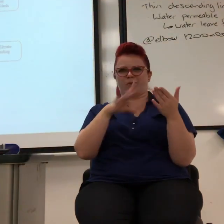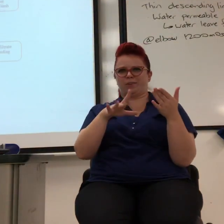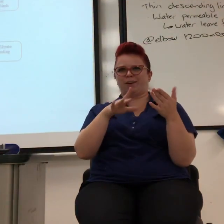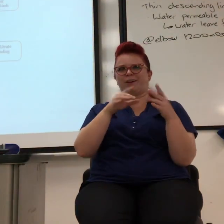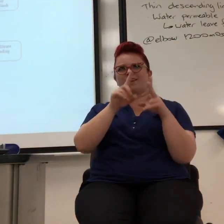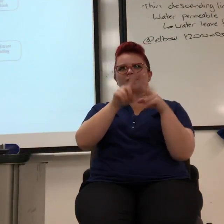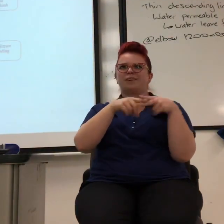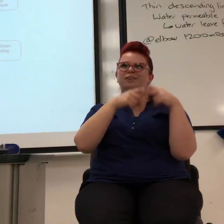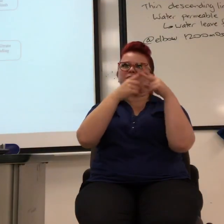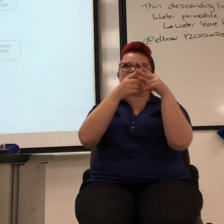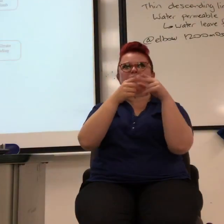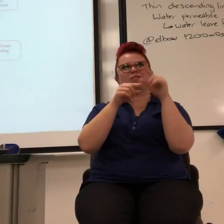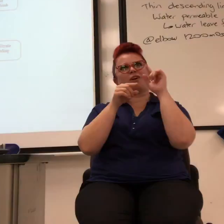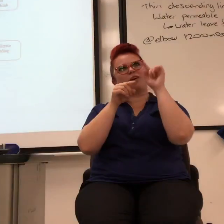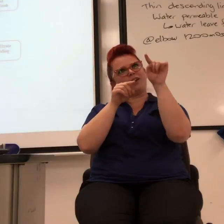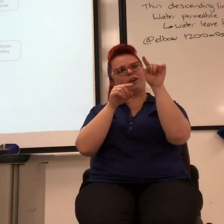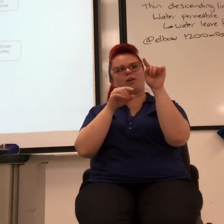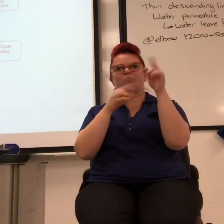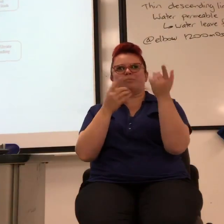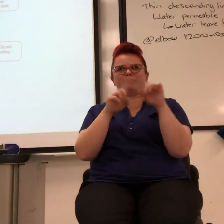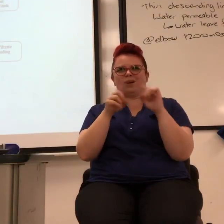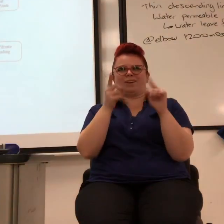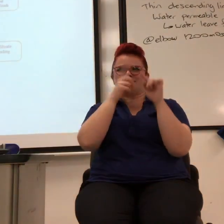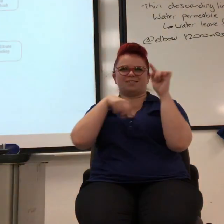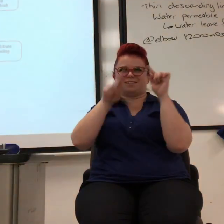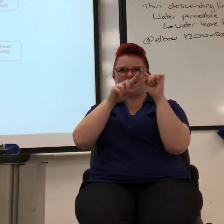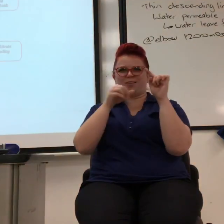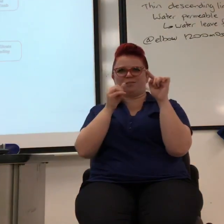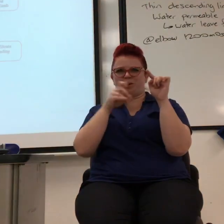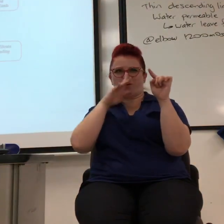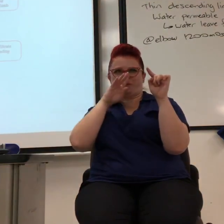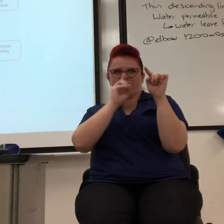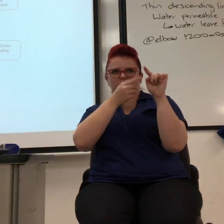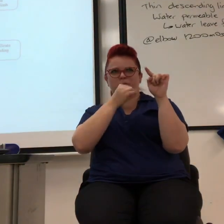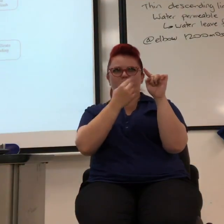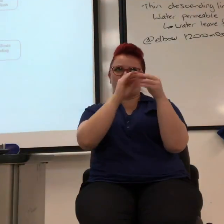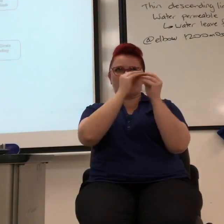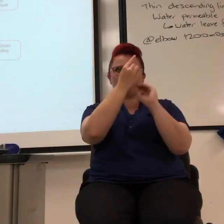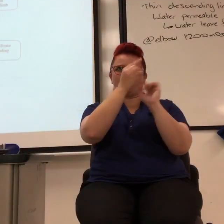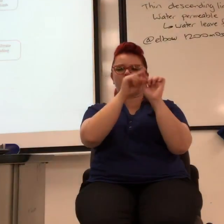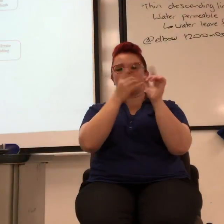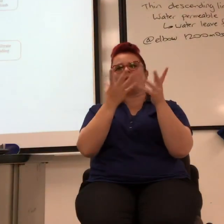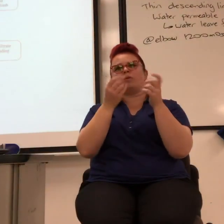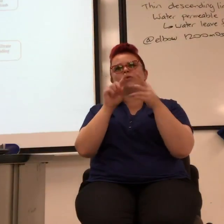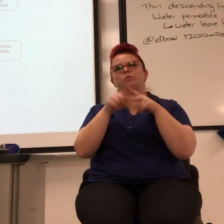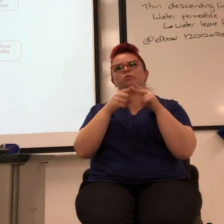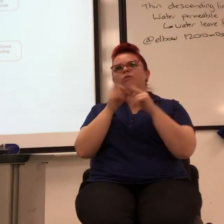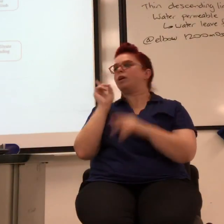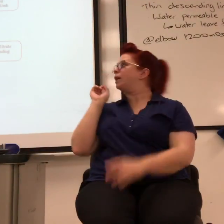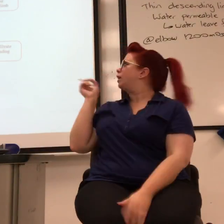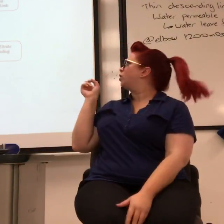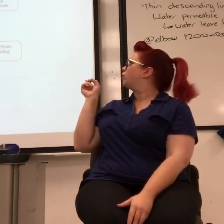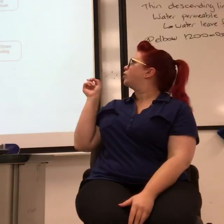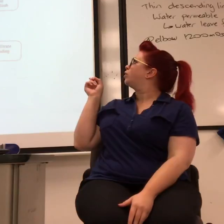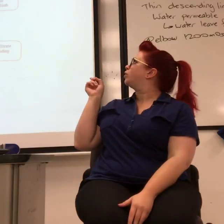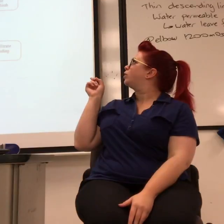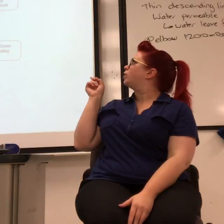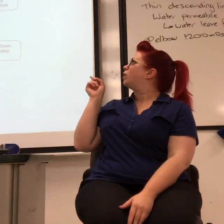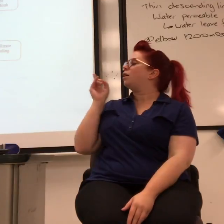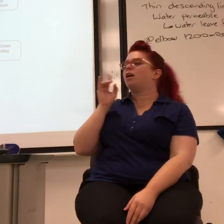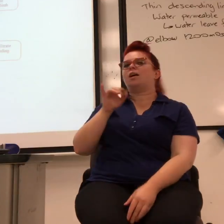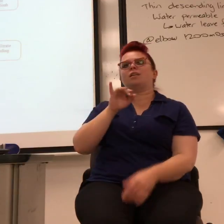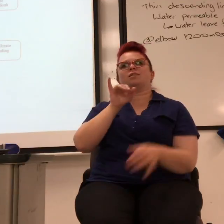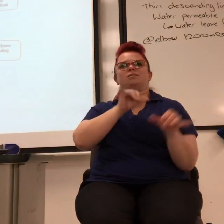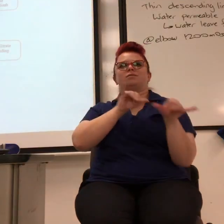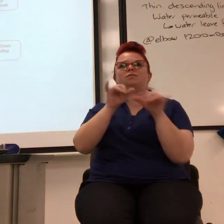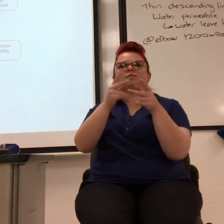thing it's a cycle. I can start wherever I want. I'll end up here. Let's start here, because this is where I started teaching